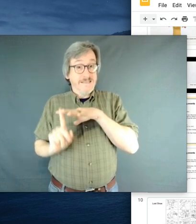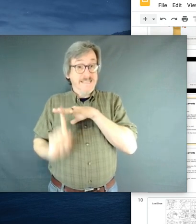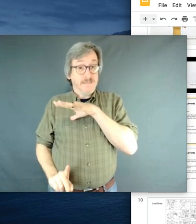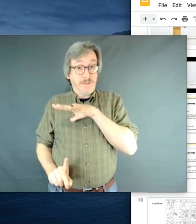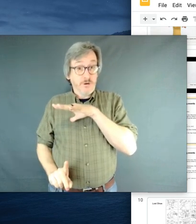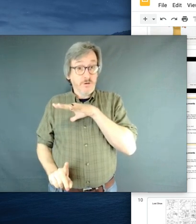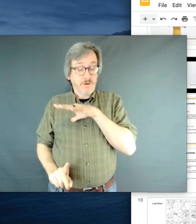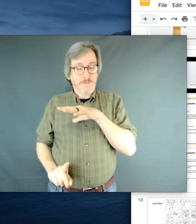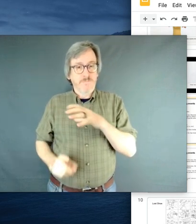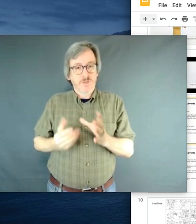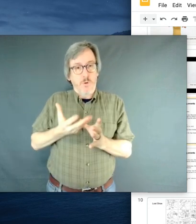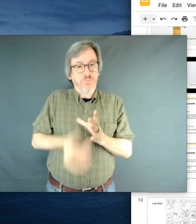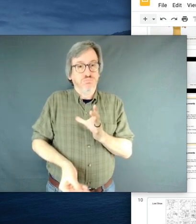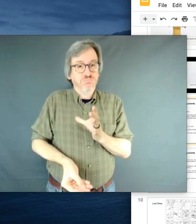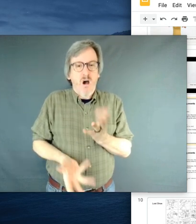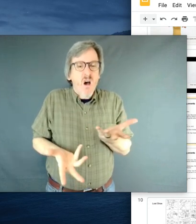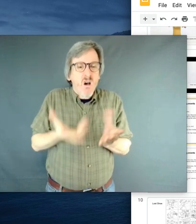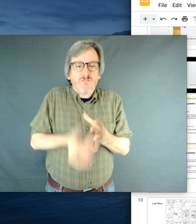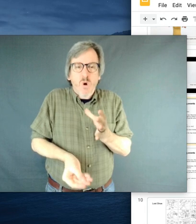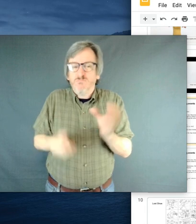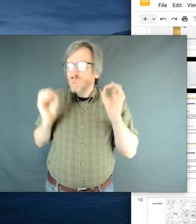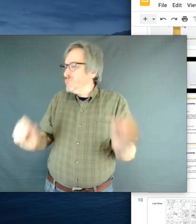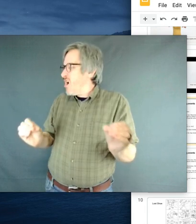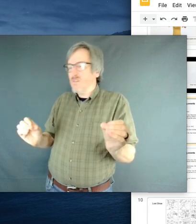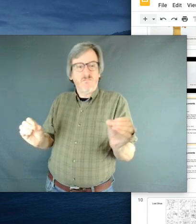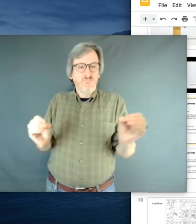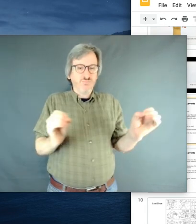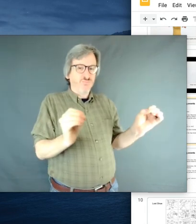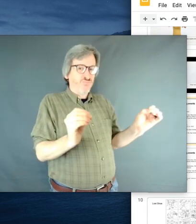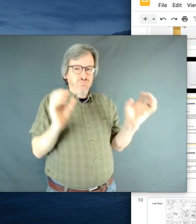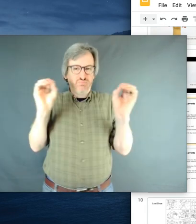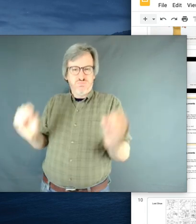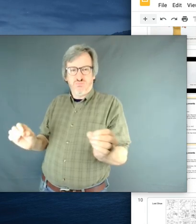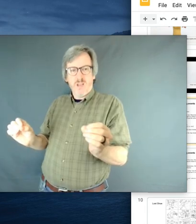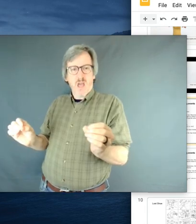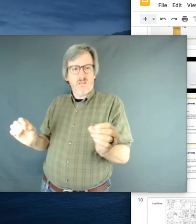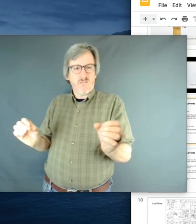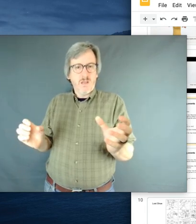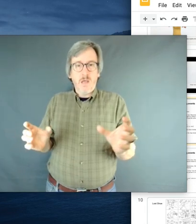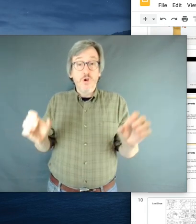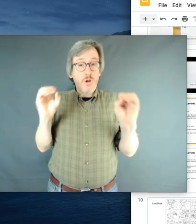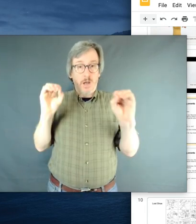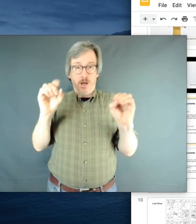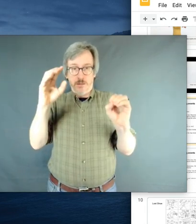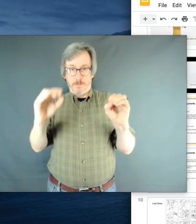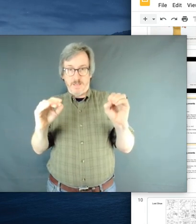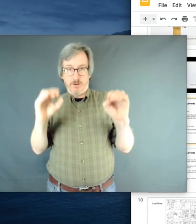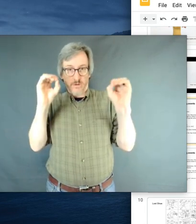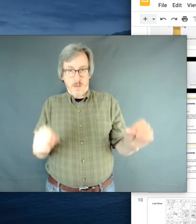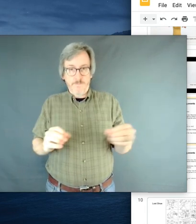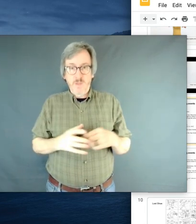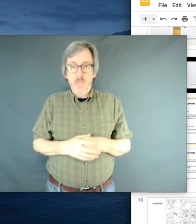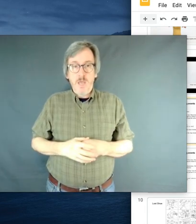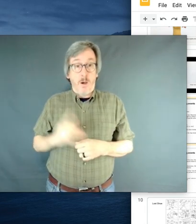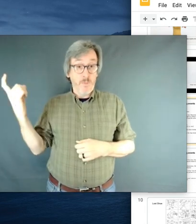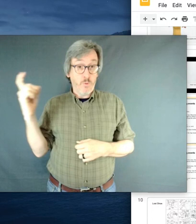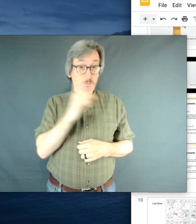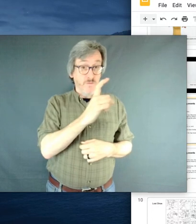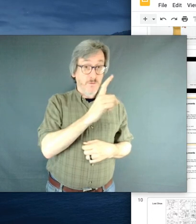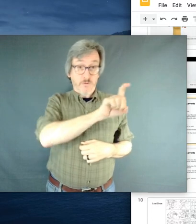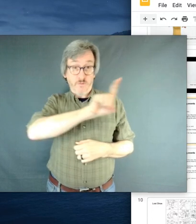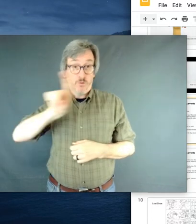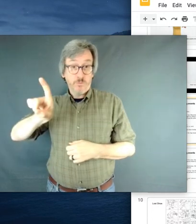or disappear, right? So, gone, none, none. A little bit later, none. The